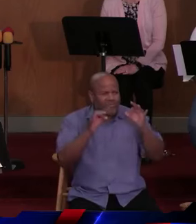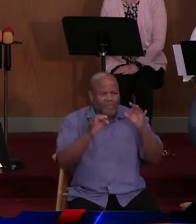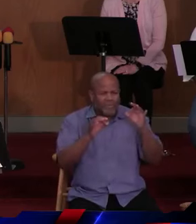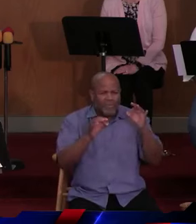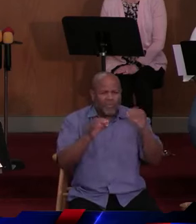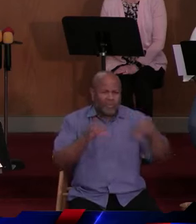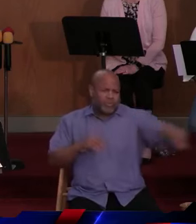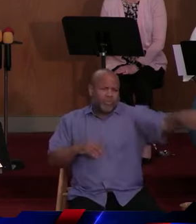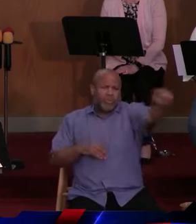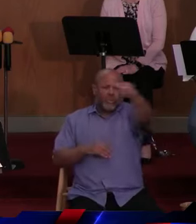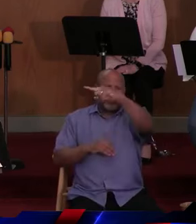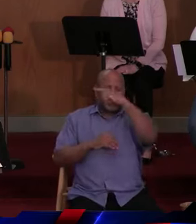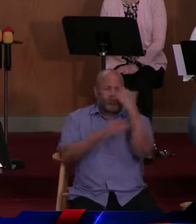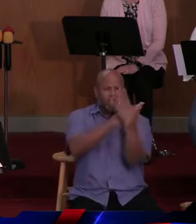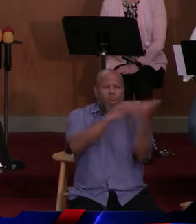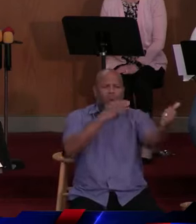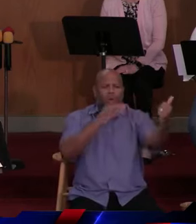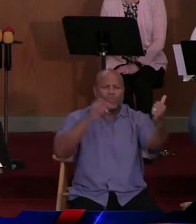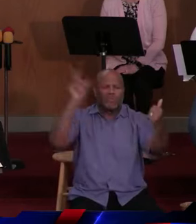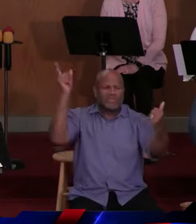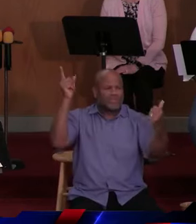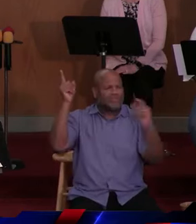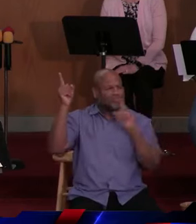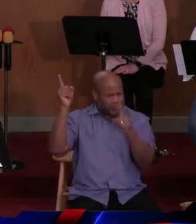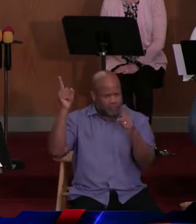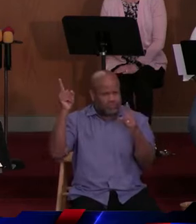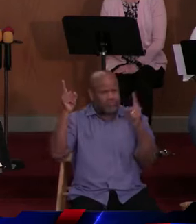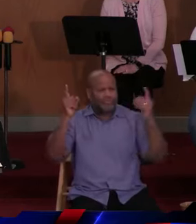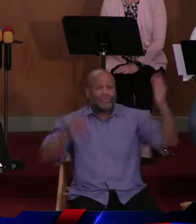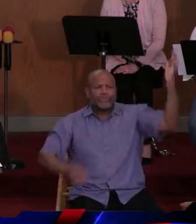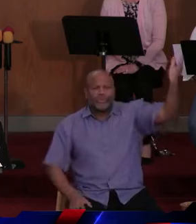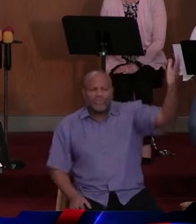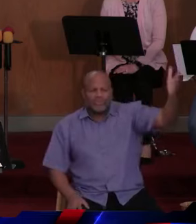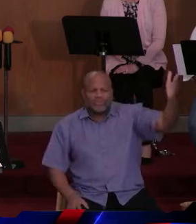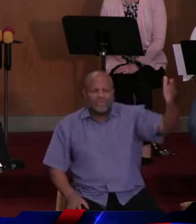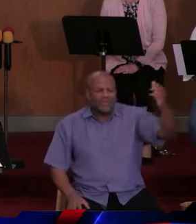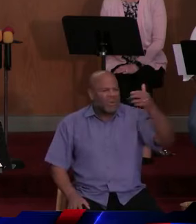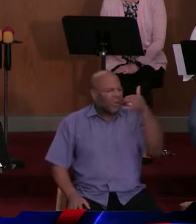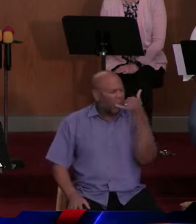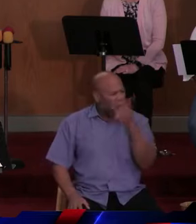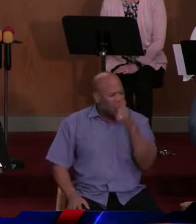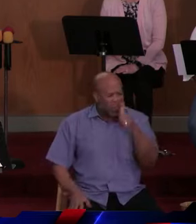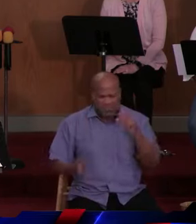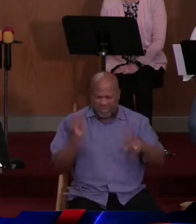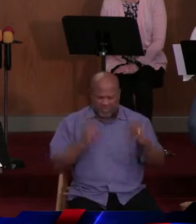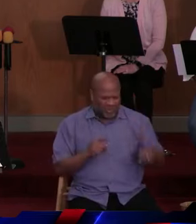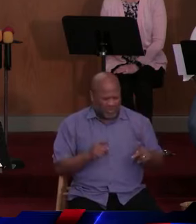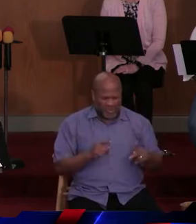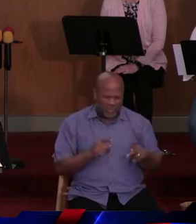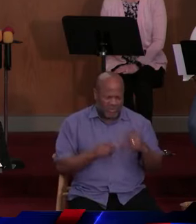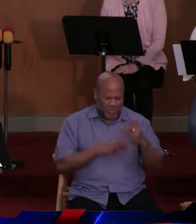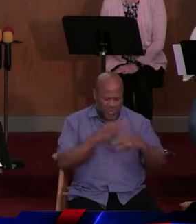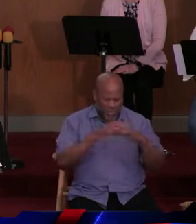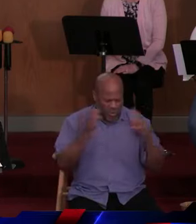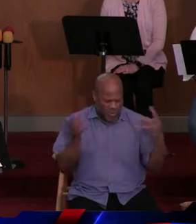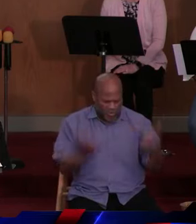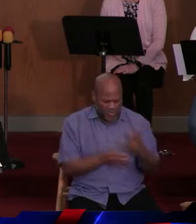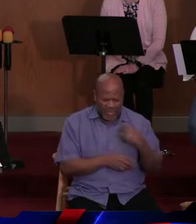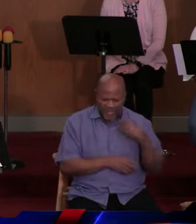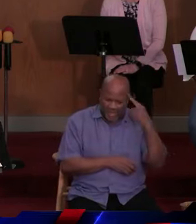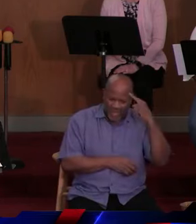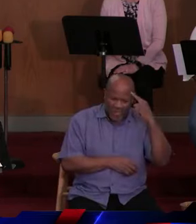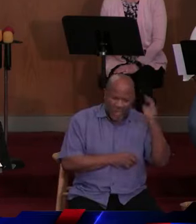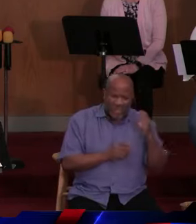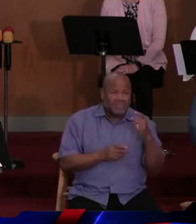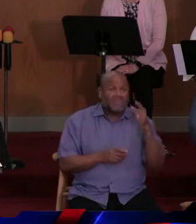truth to power. Yes, it's the foolishness. I can't defend why God has chosen to put this treasure in earthen